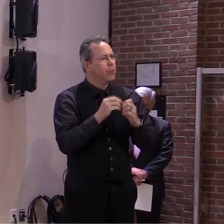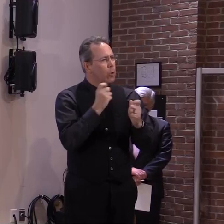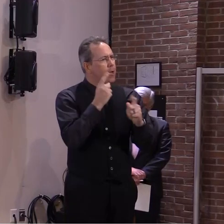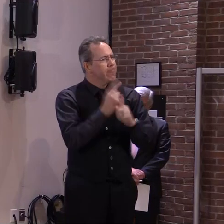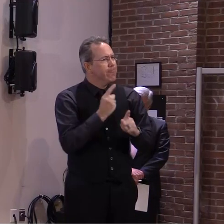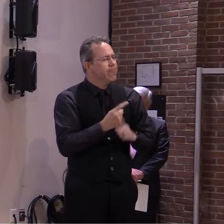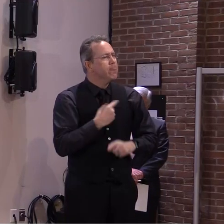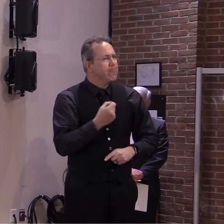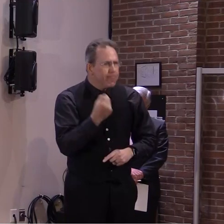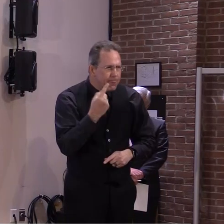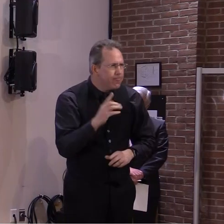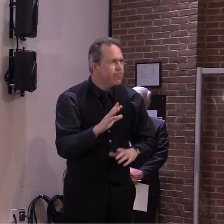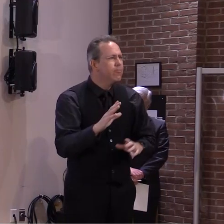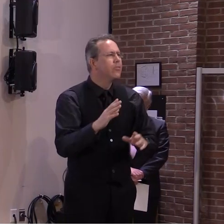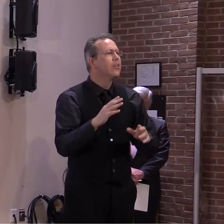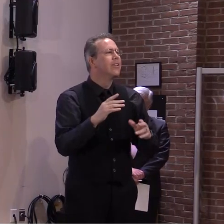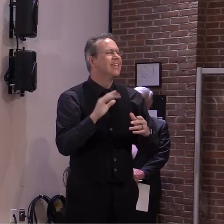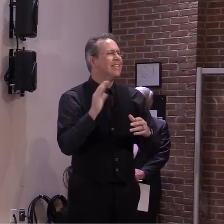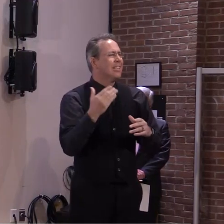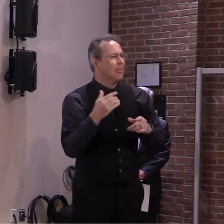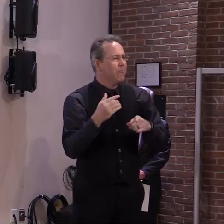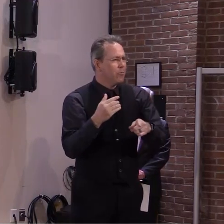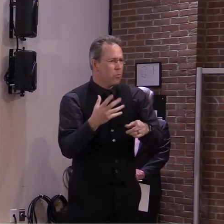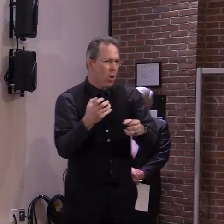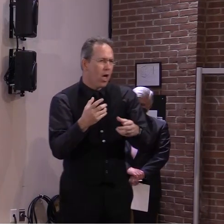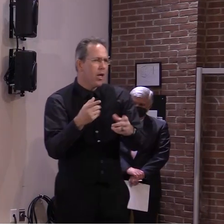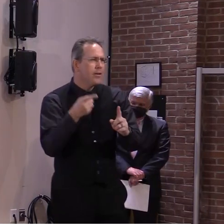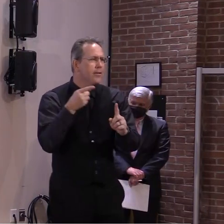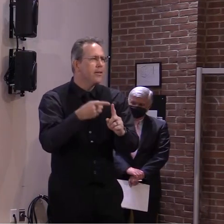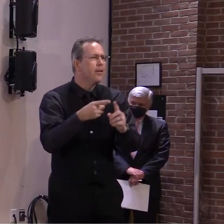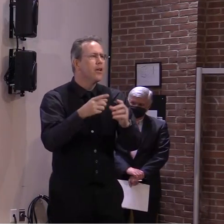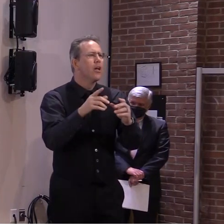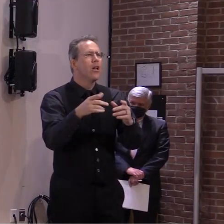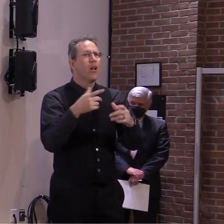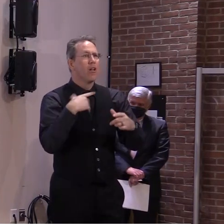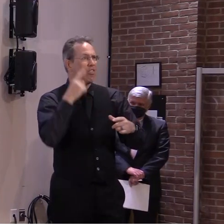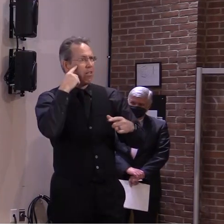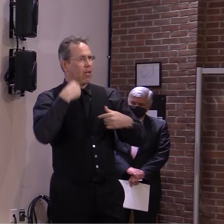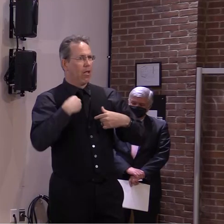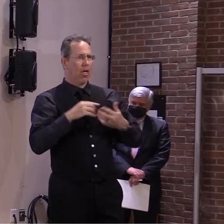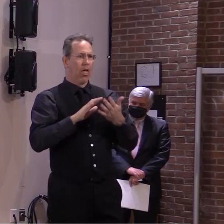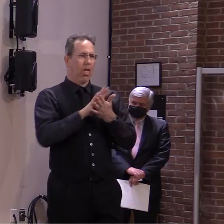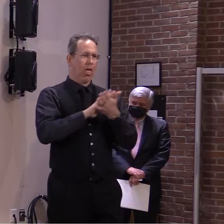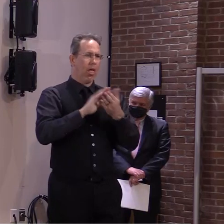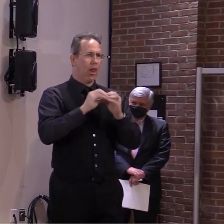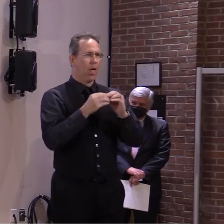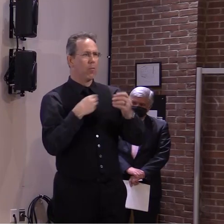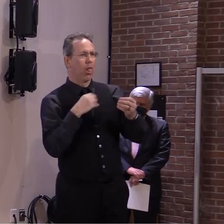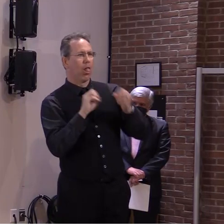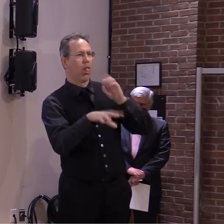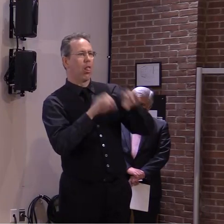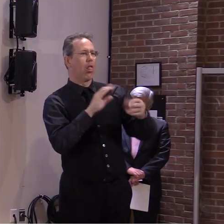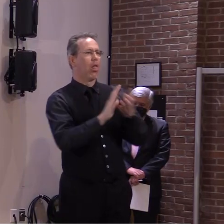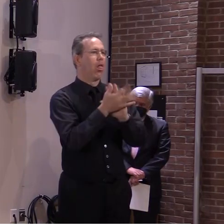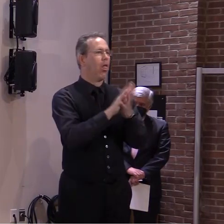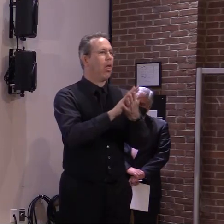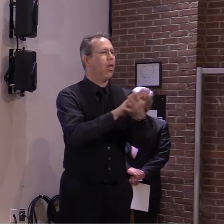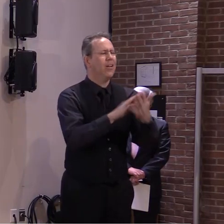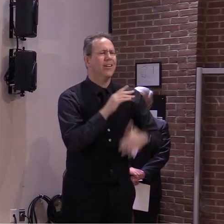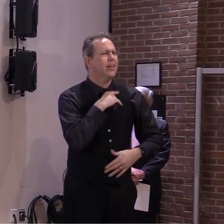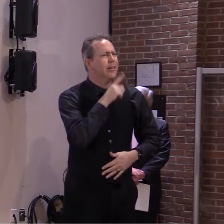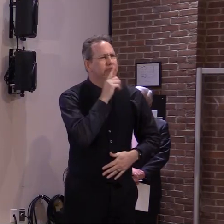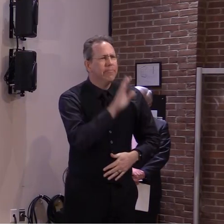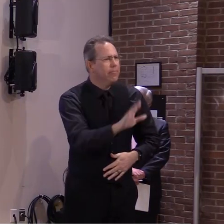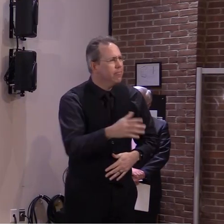with some bureaucrat or what have you. But the bottom line is, in some of our counties, the populations